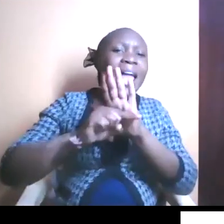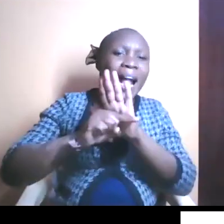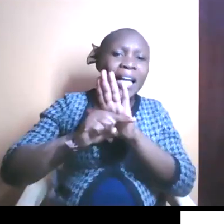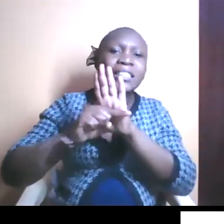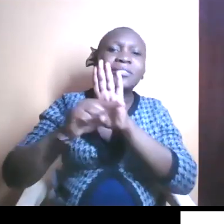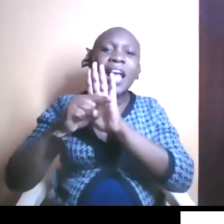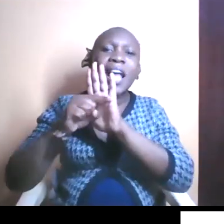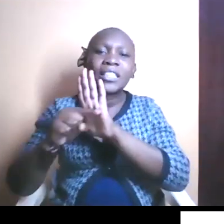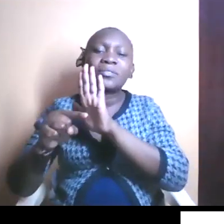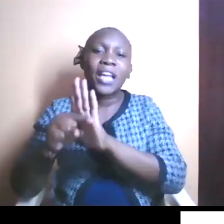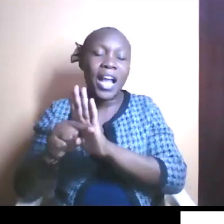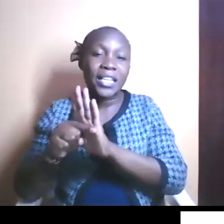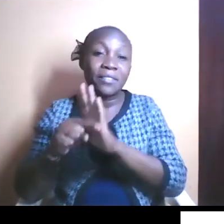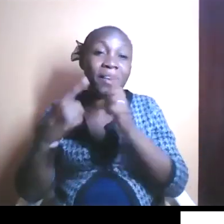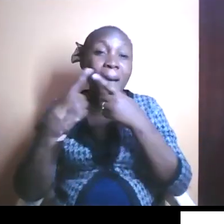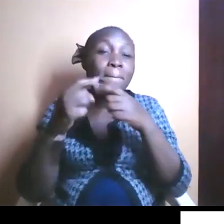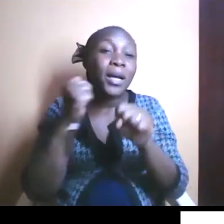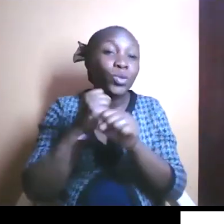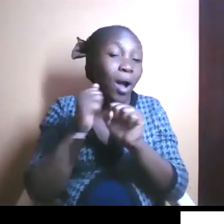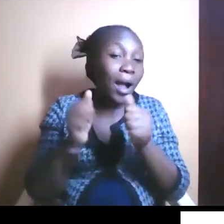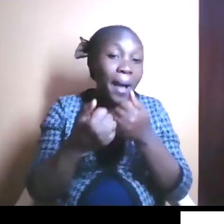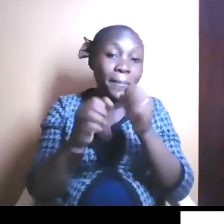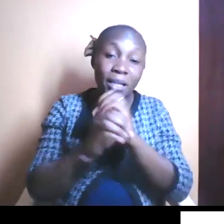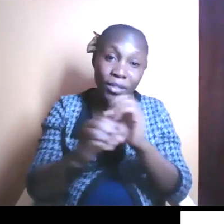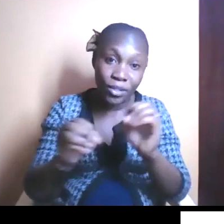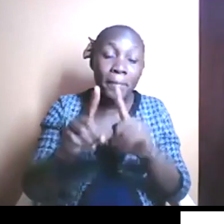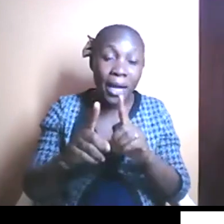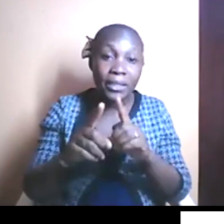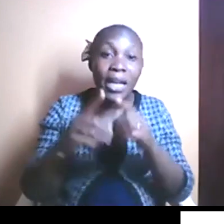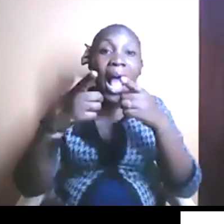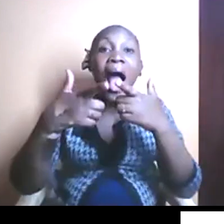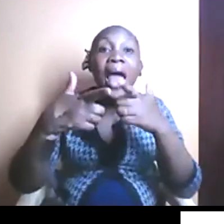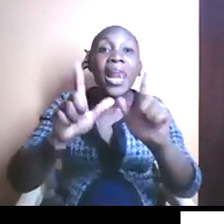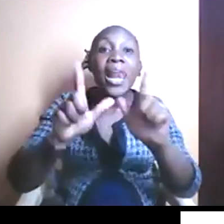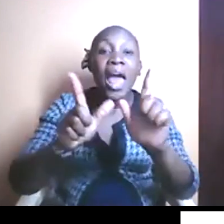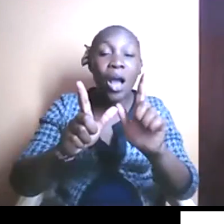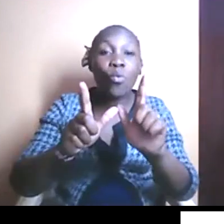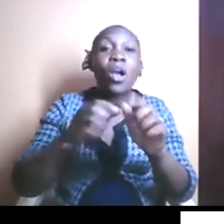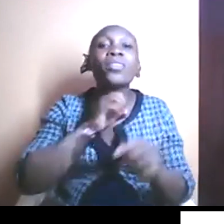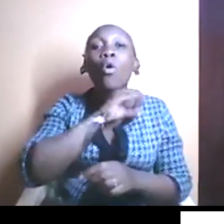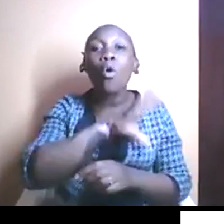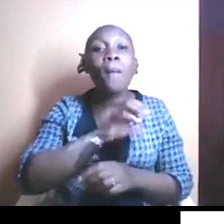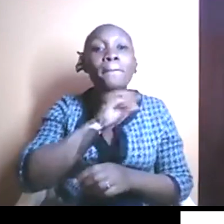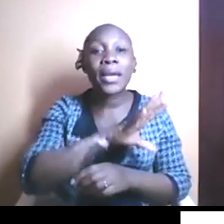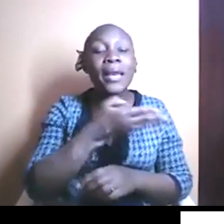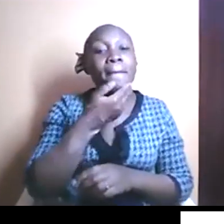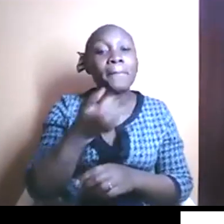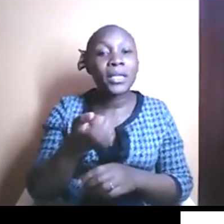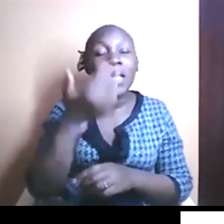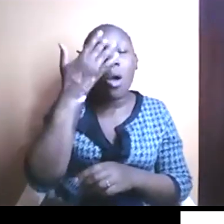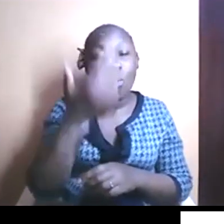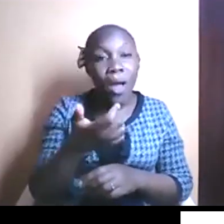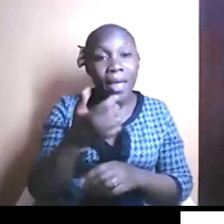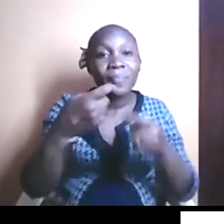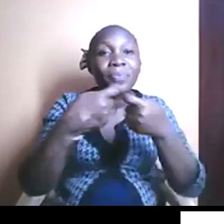But actually, allowing space even for the so-called complaints is okay, because you cannot expect the team to